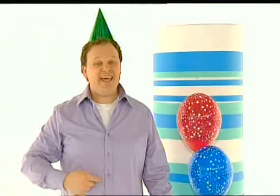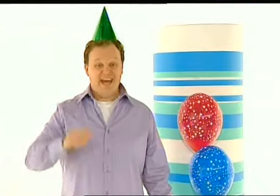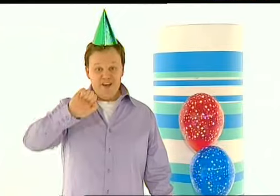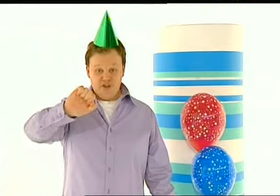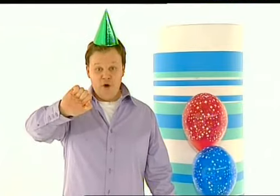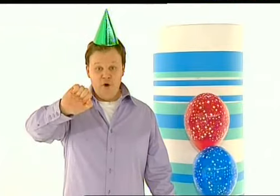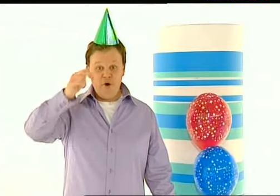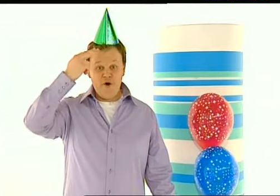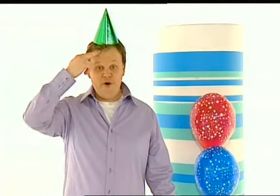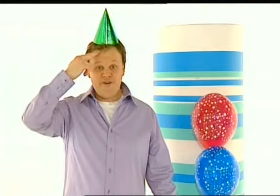your